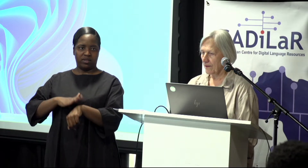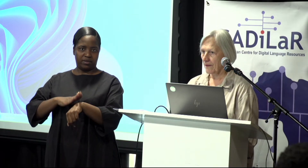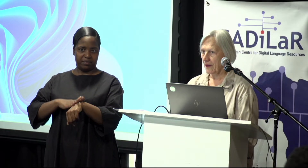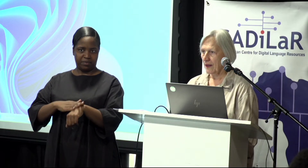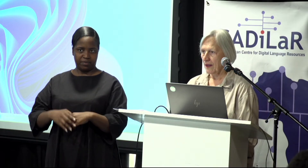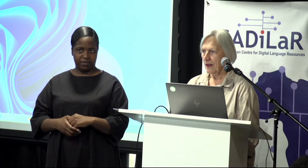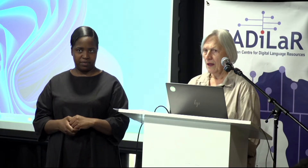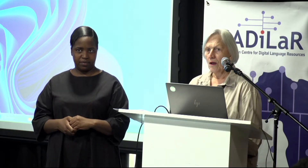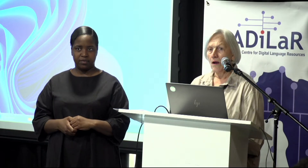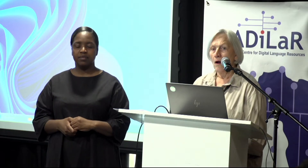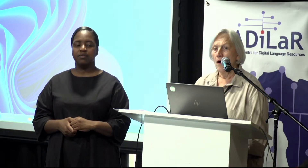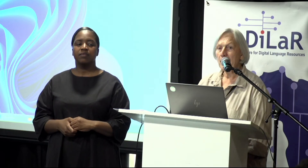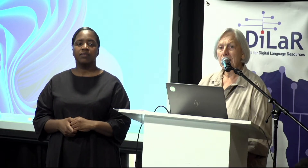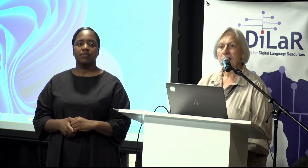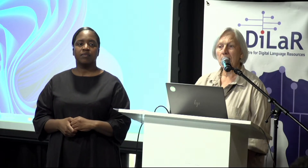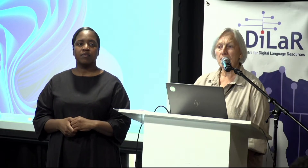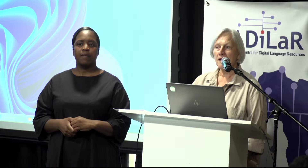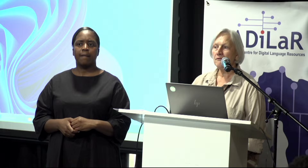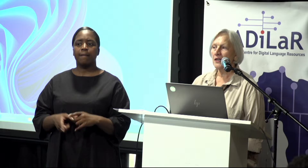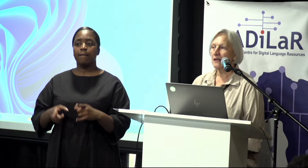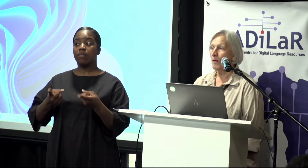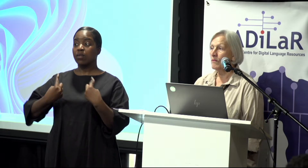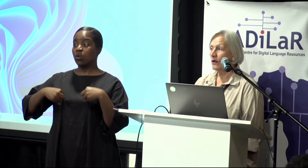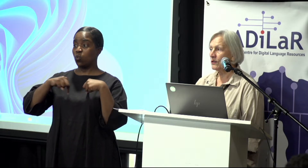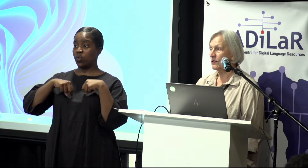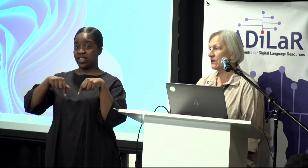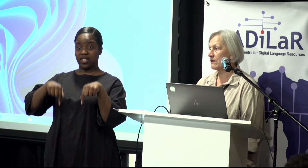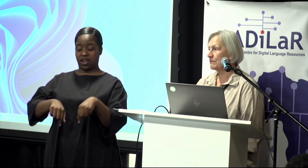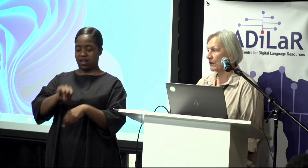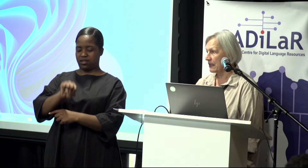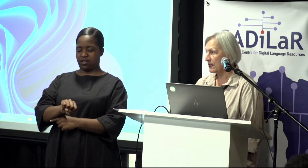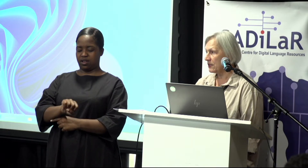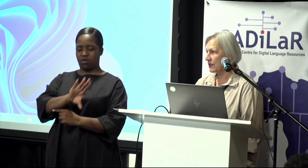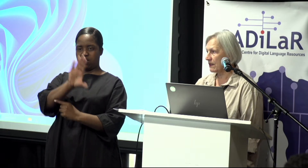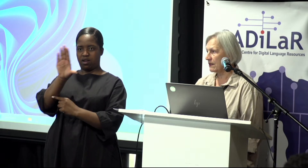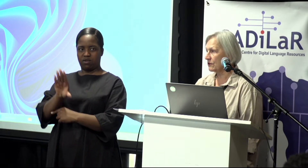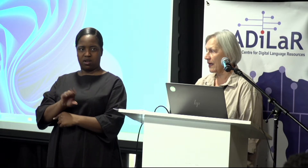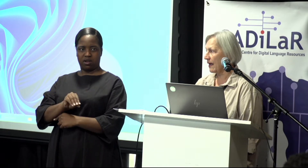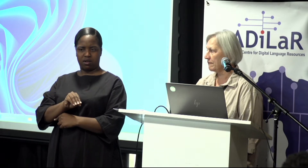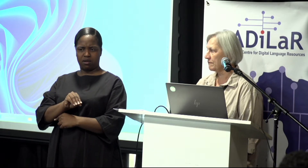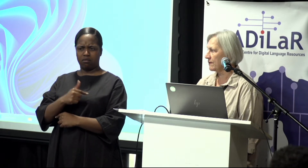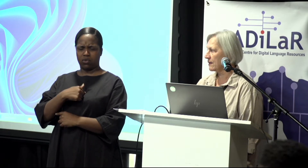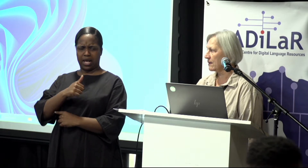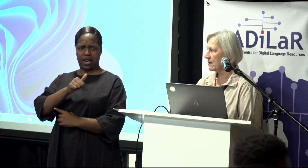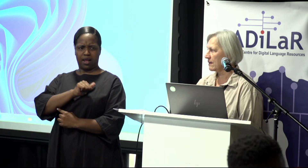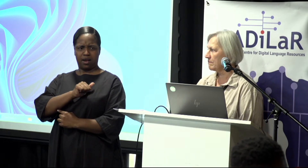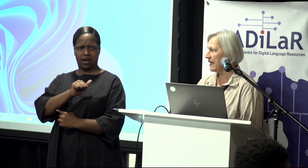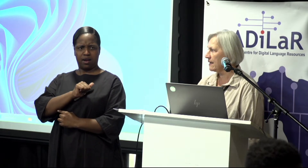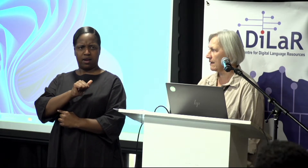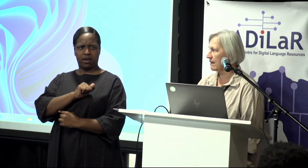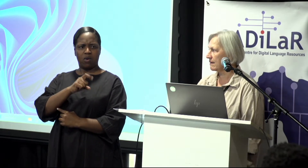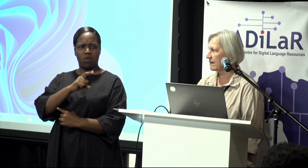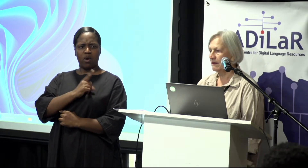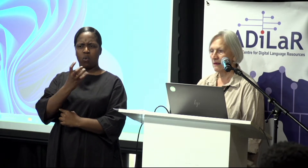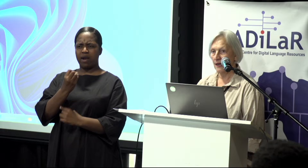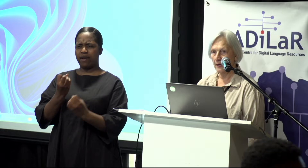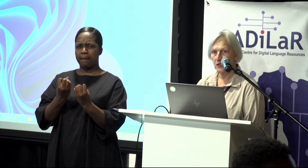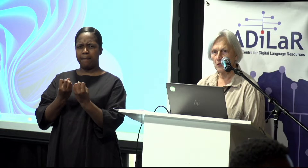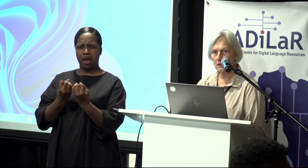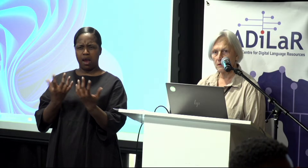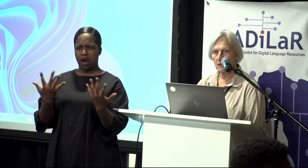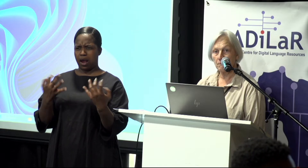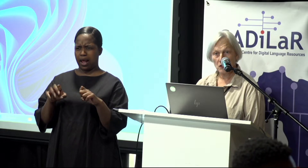We in South Africa are most privileged to have many languages, official